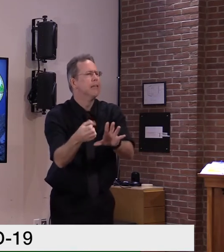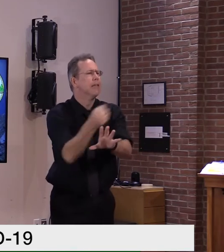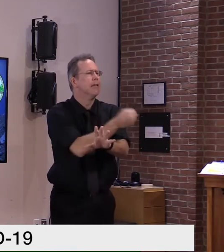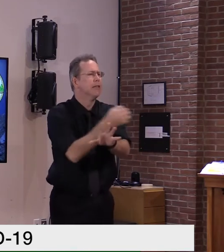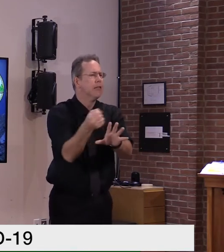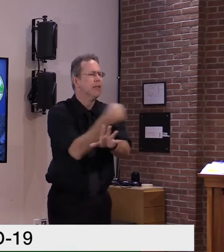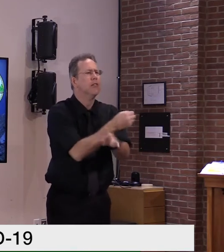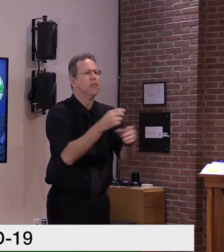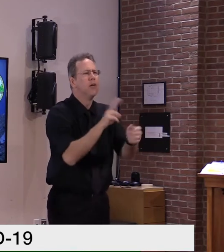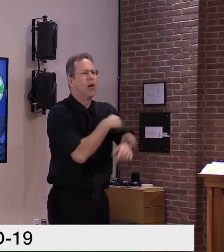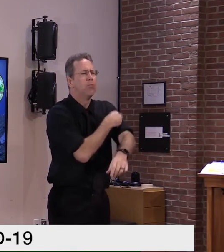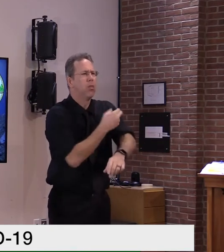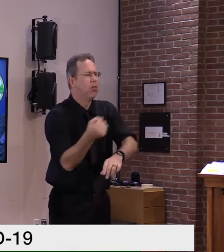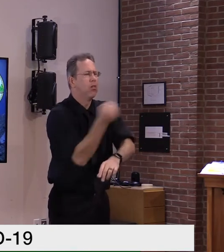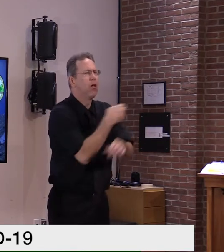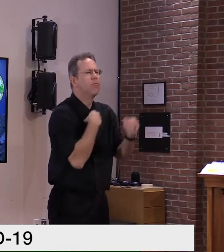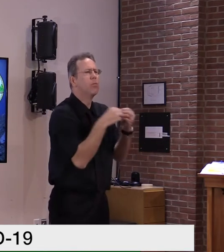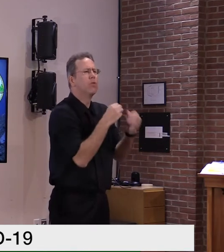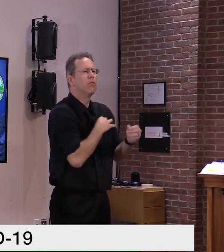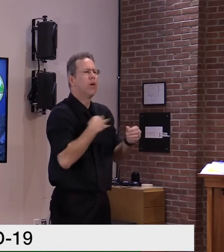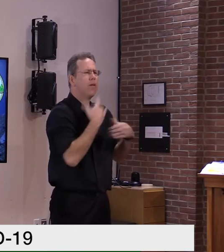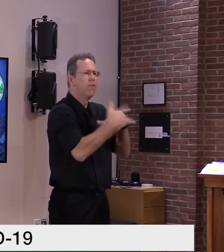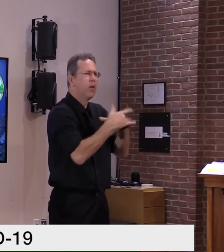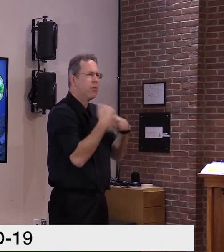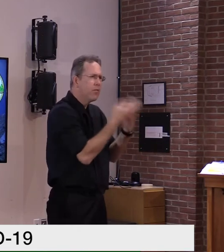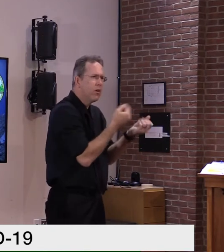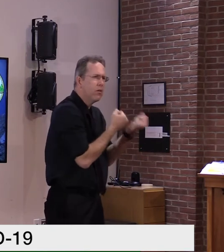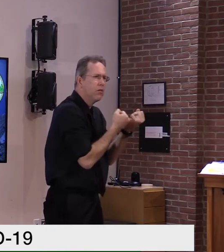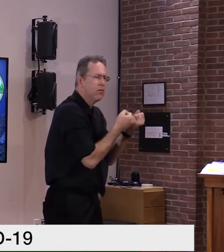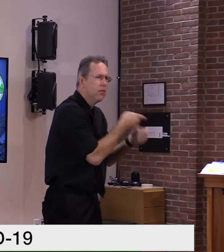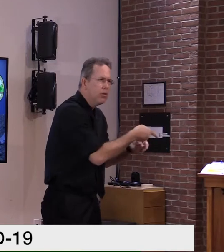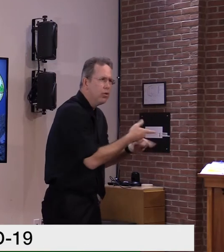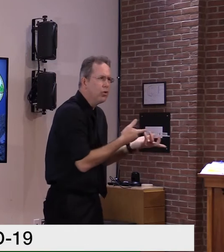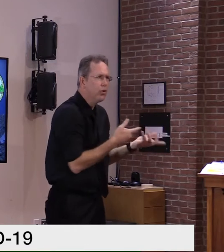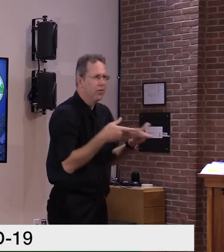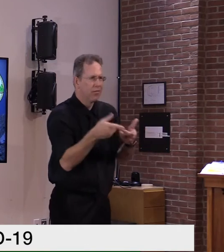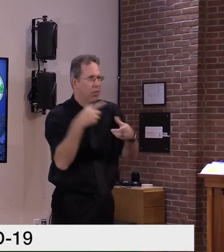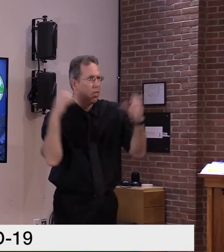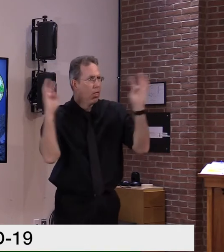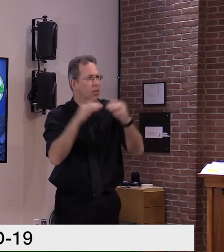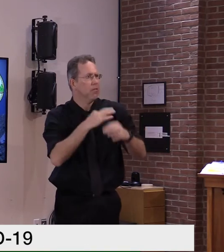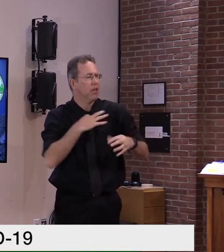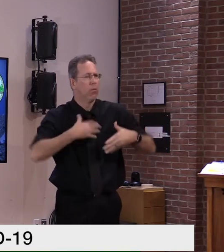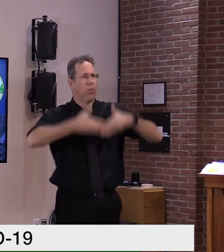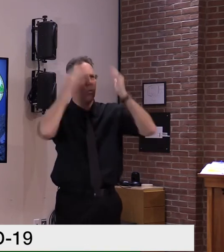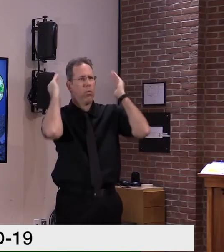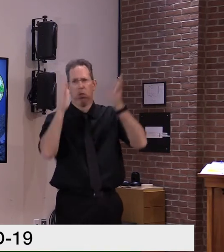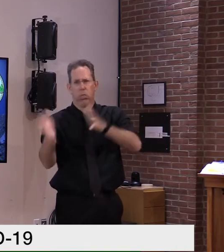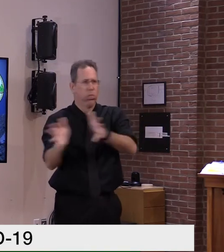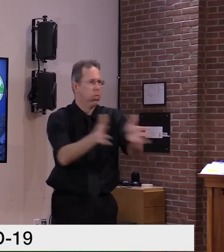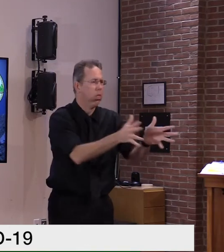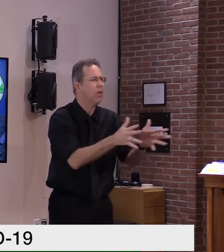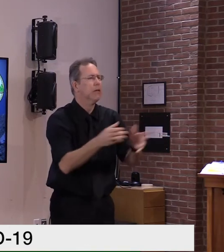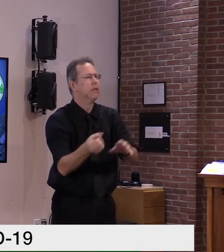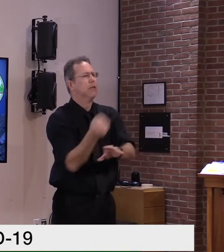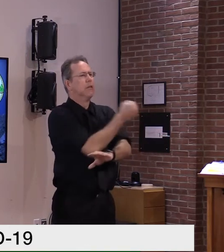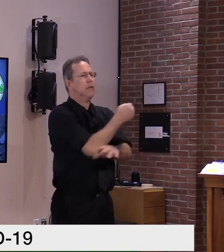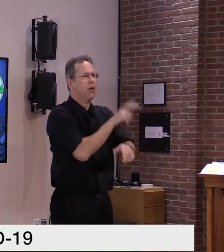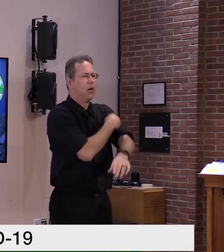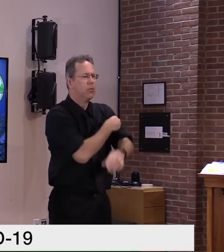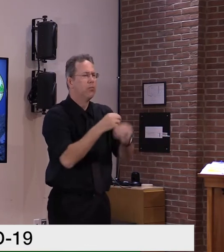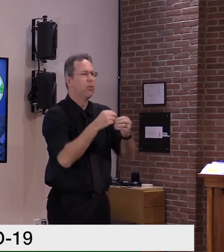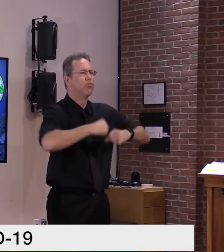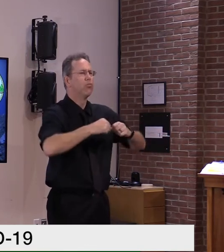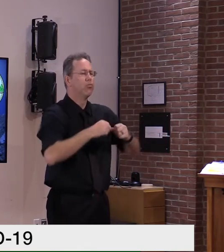some of these outbreaks that have happened. And with the growing number of cases in these long-term care facilities, I know that there's a concern about the impact that could have